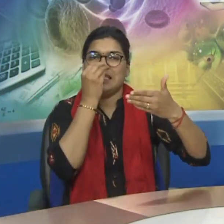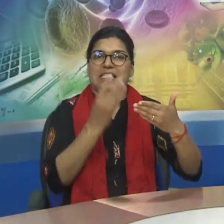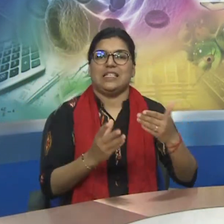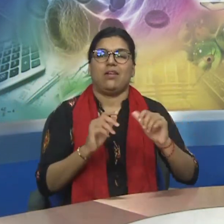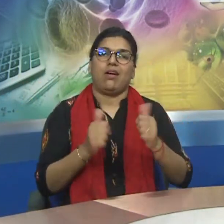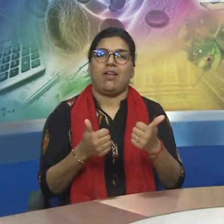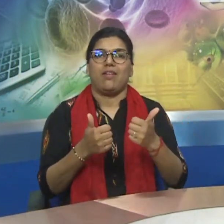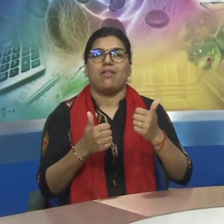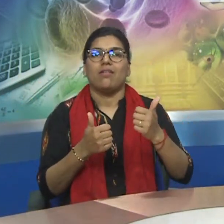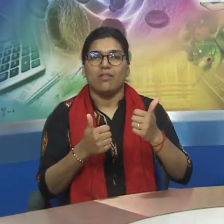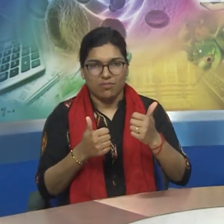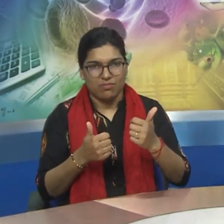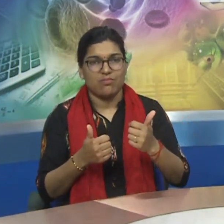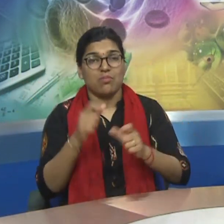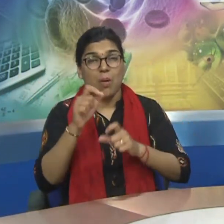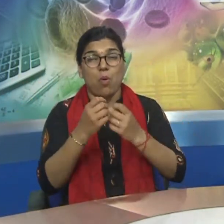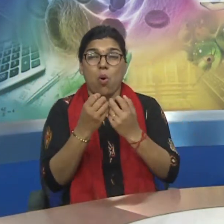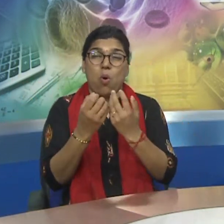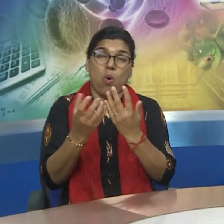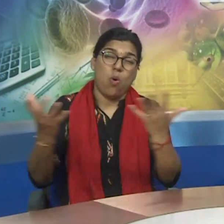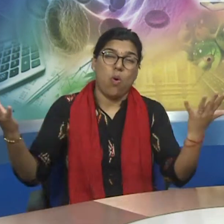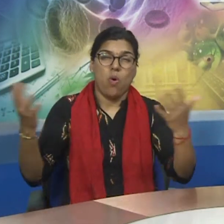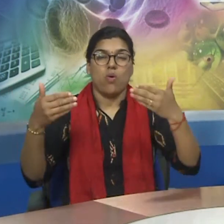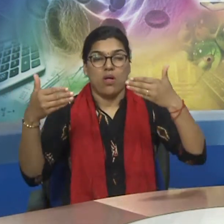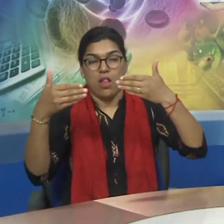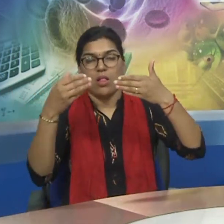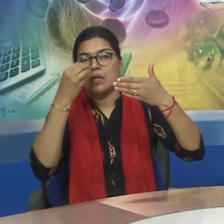be behind the few rows.